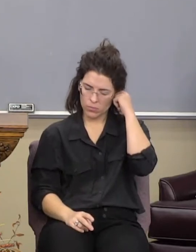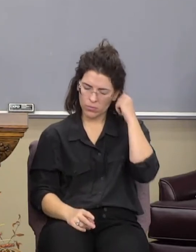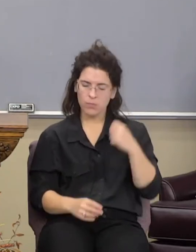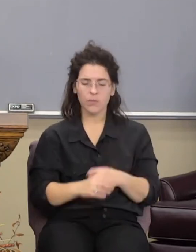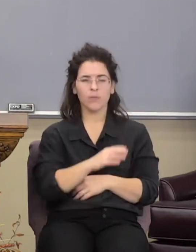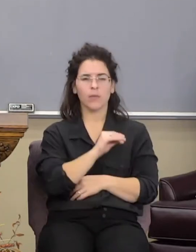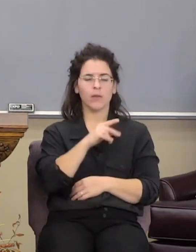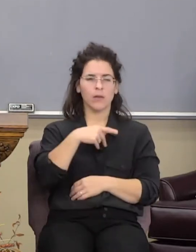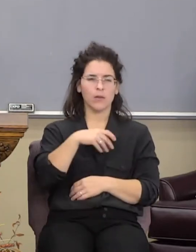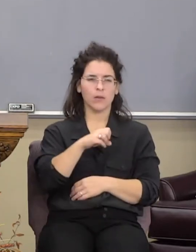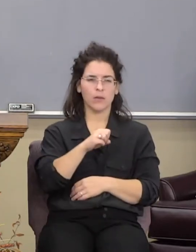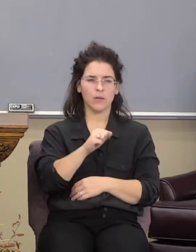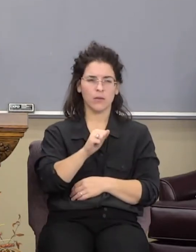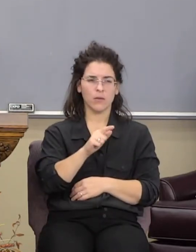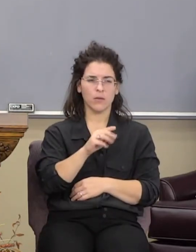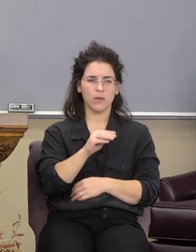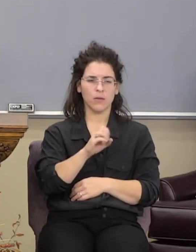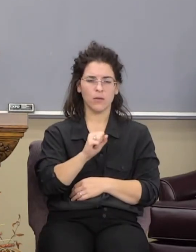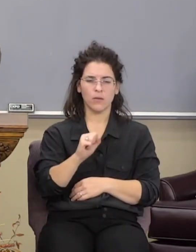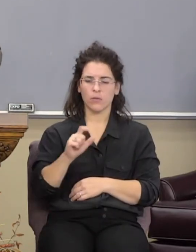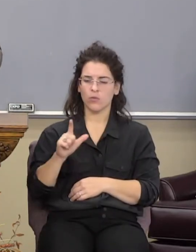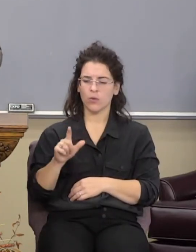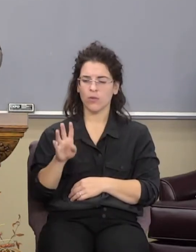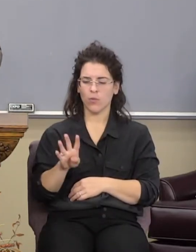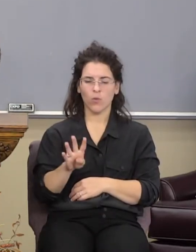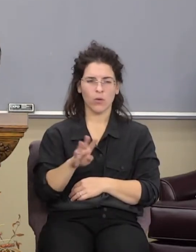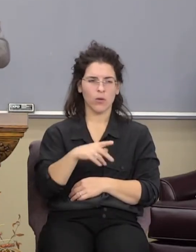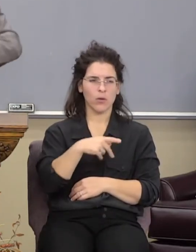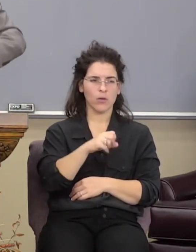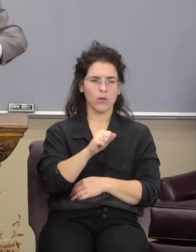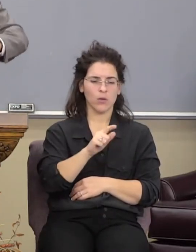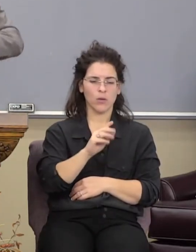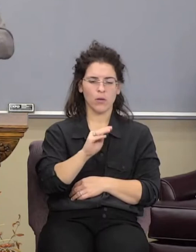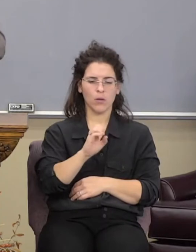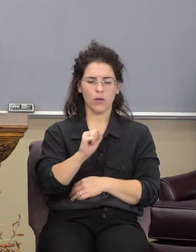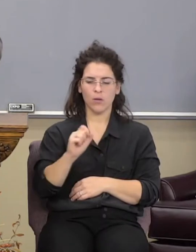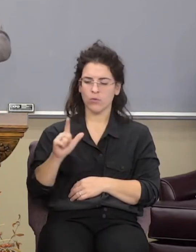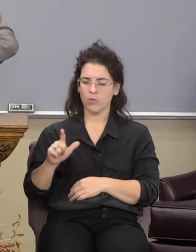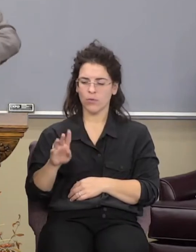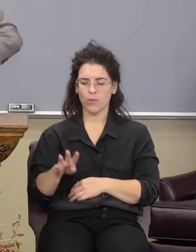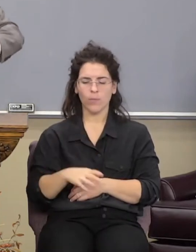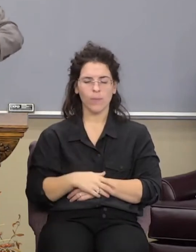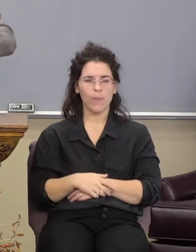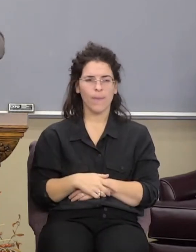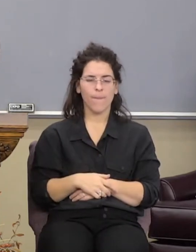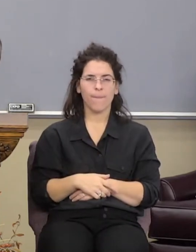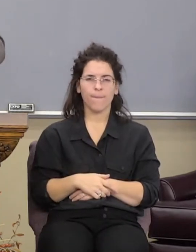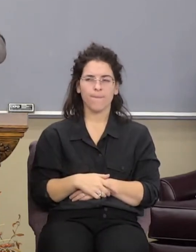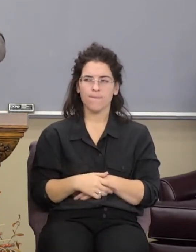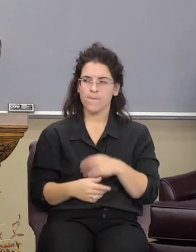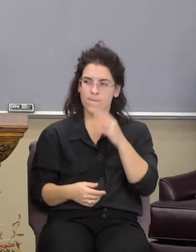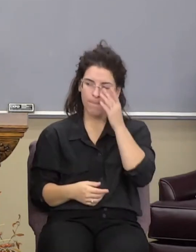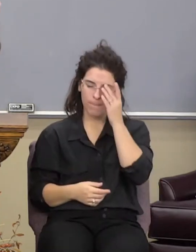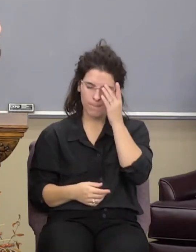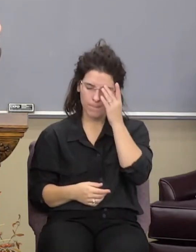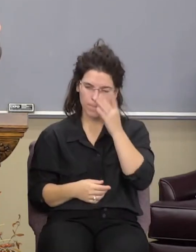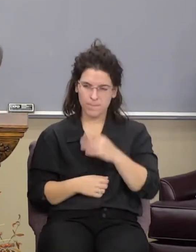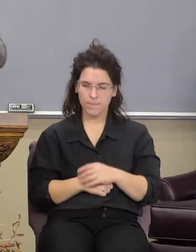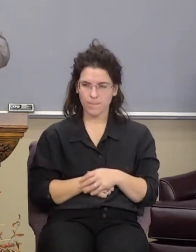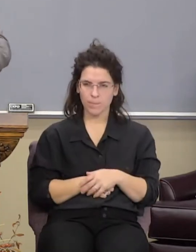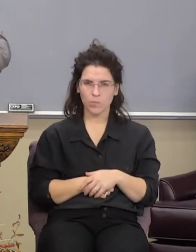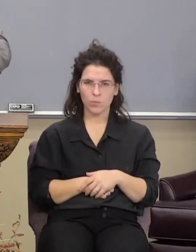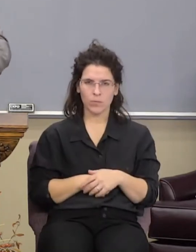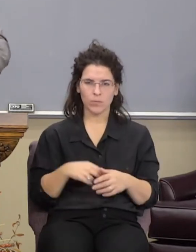Psalms chapter 24, because Paul, he's doing something here. He's borrowing